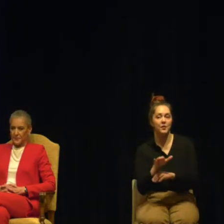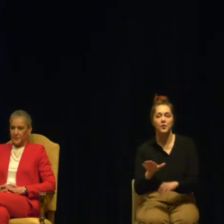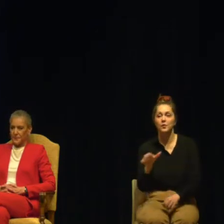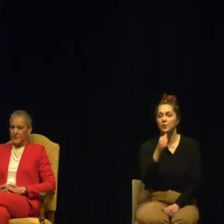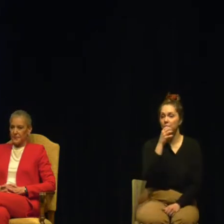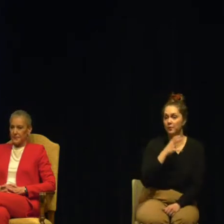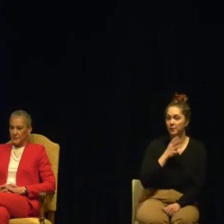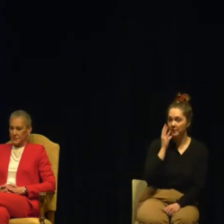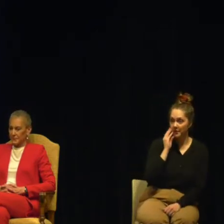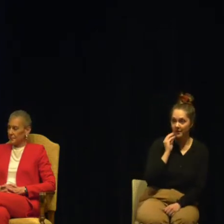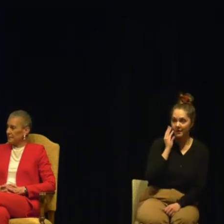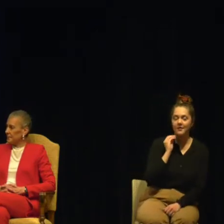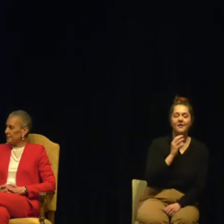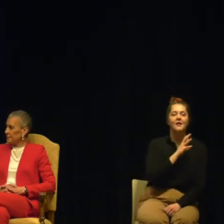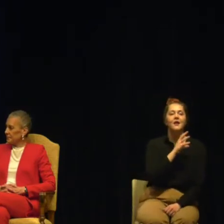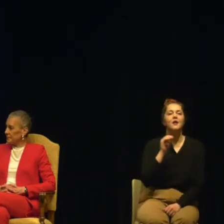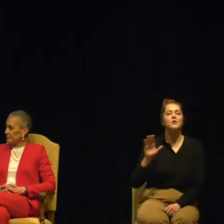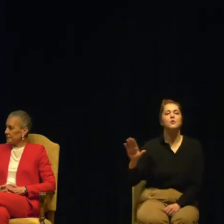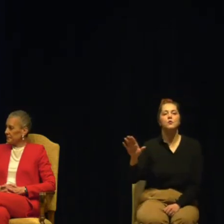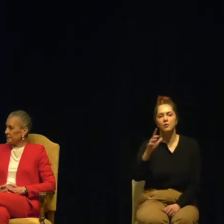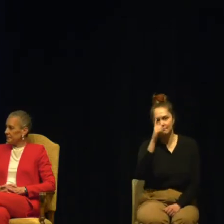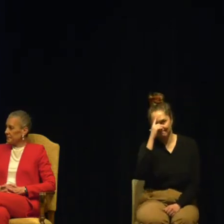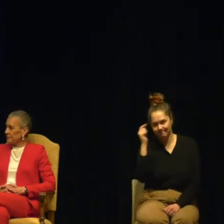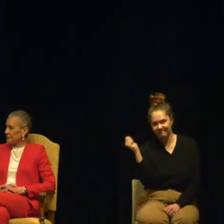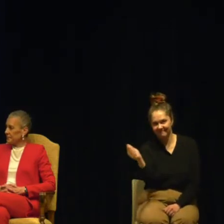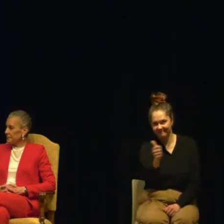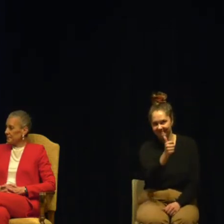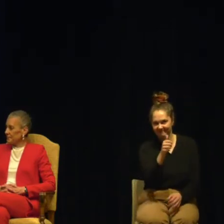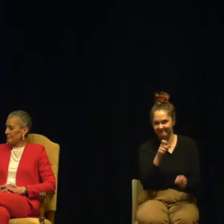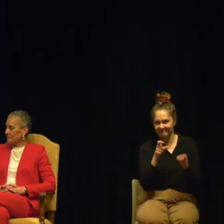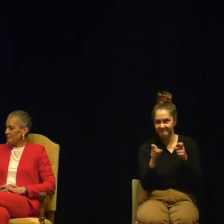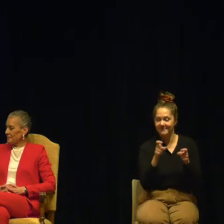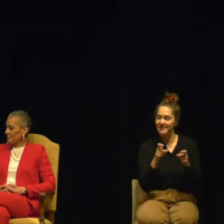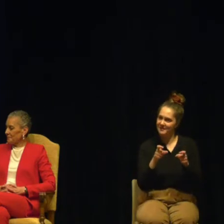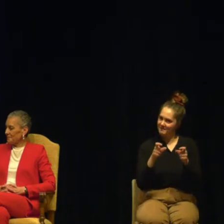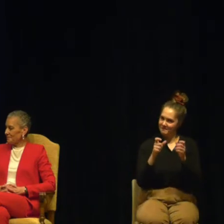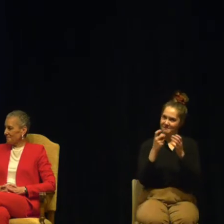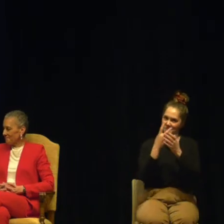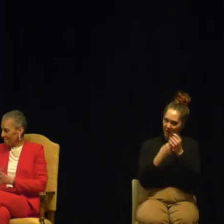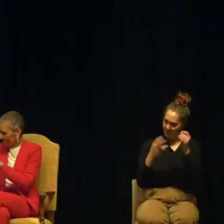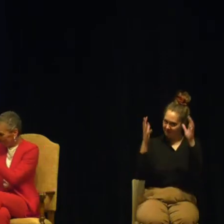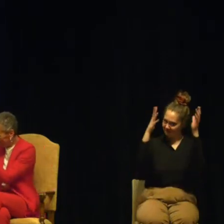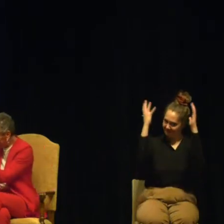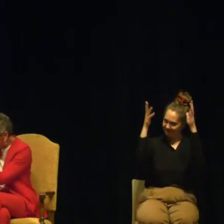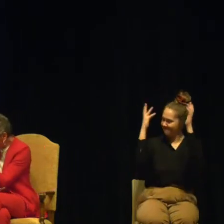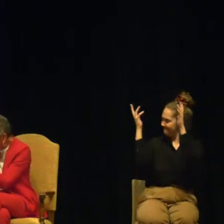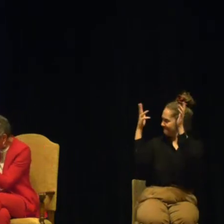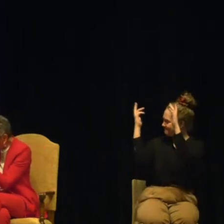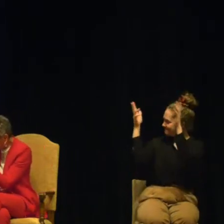womanhood, and your agency. Let's give them both a round of applause.